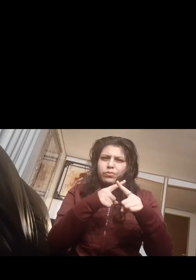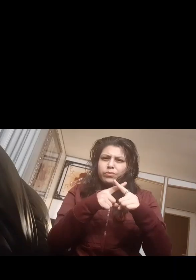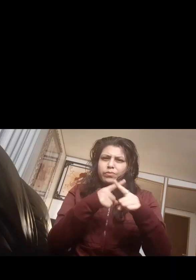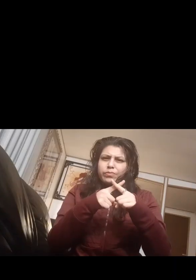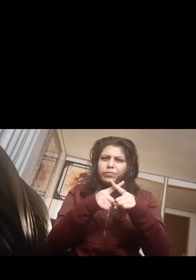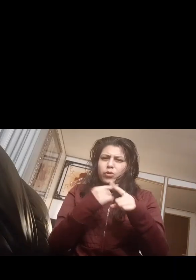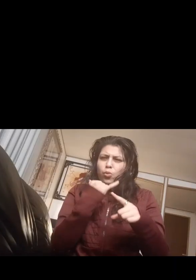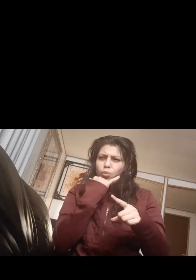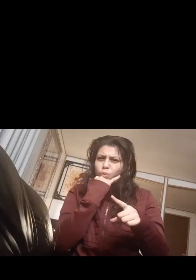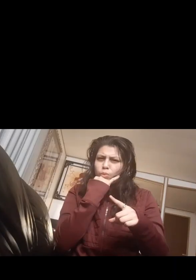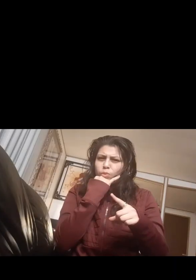Oriental